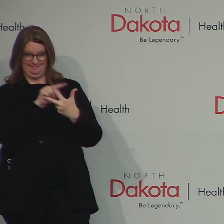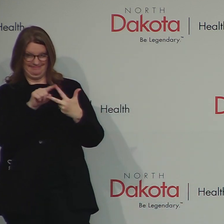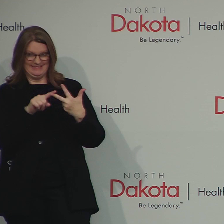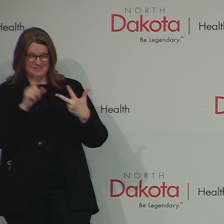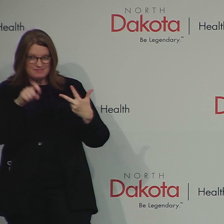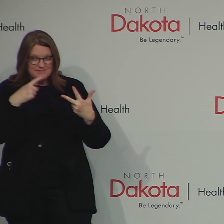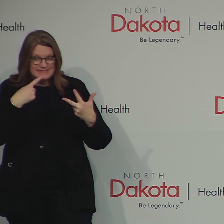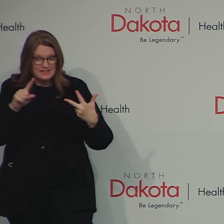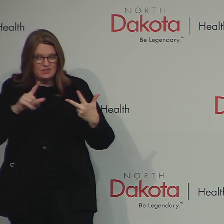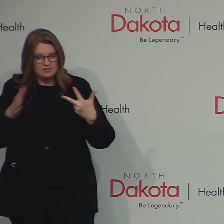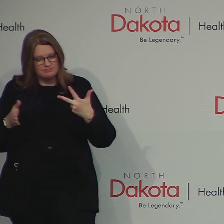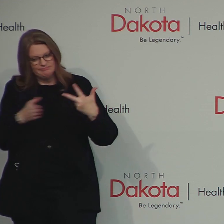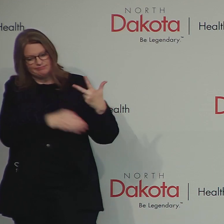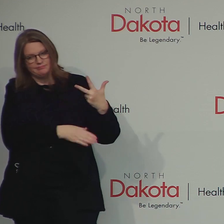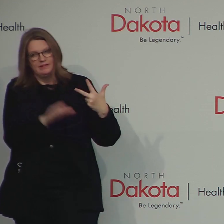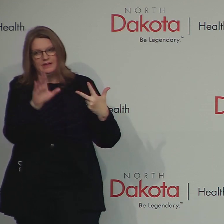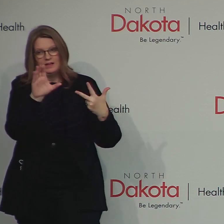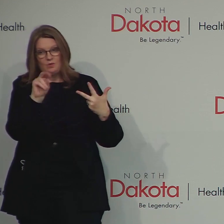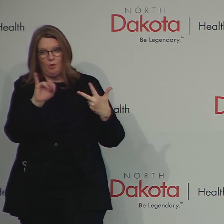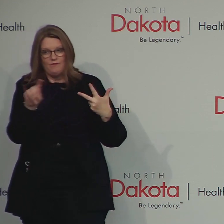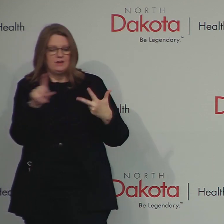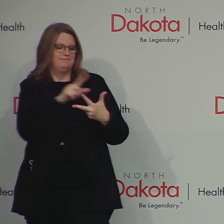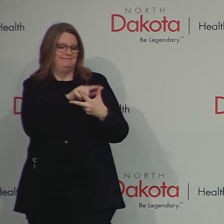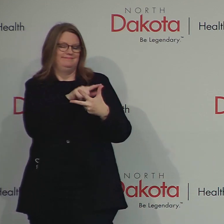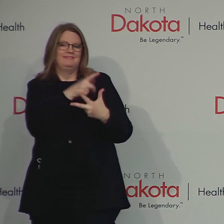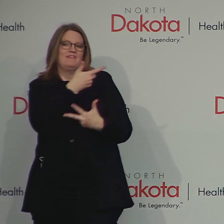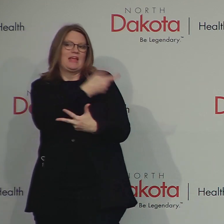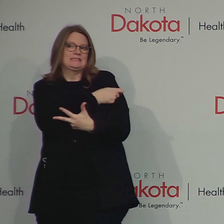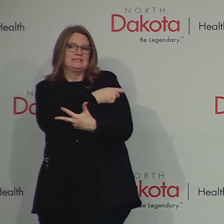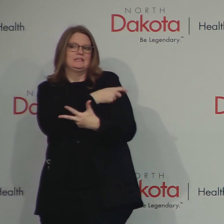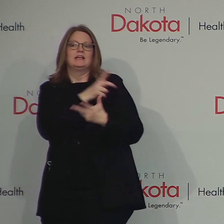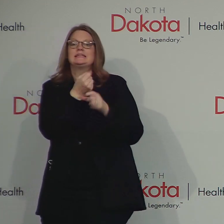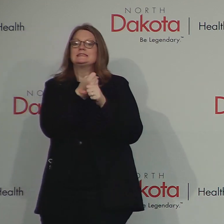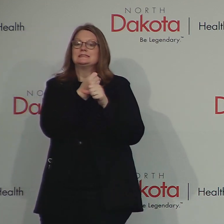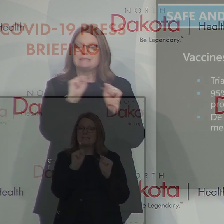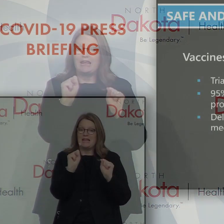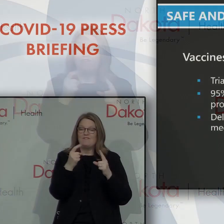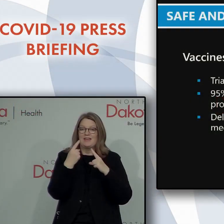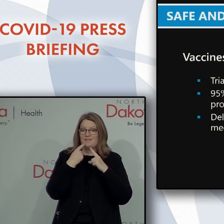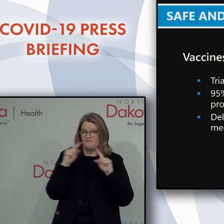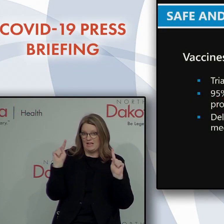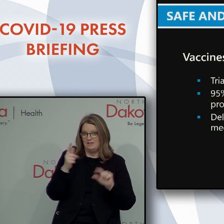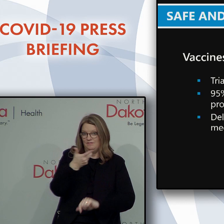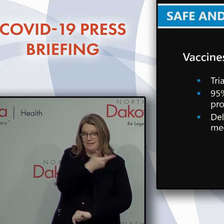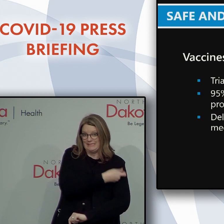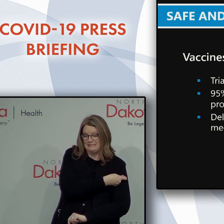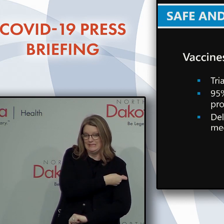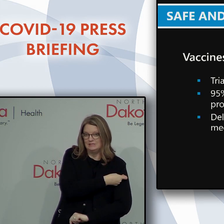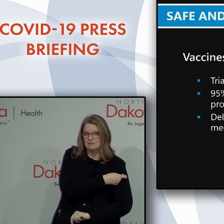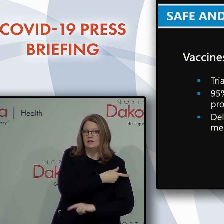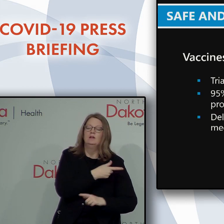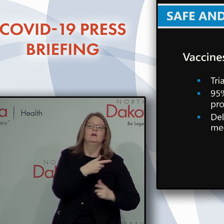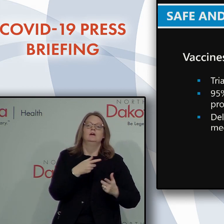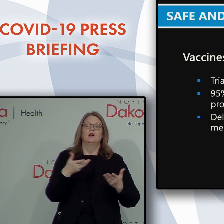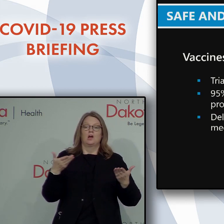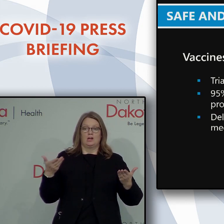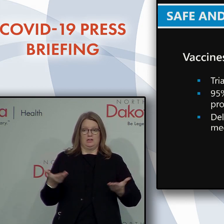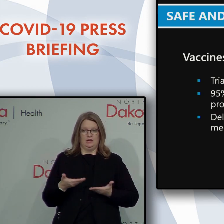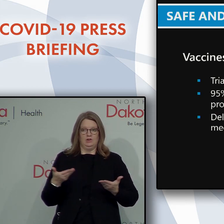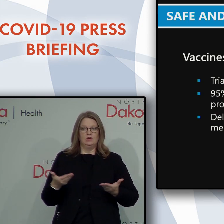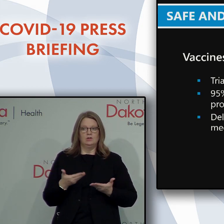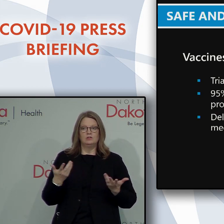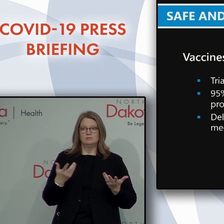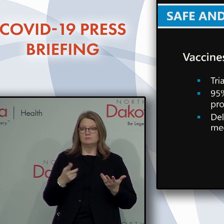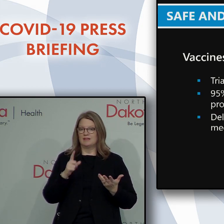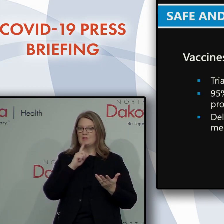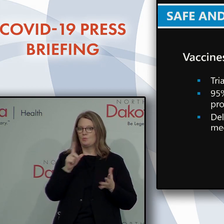us, vaccines is one of those important pillars. And safe and effective vaccines are here, and